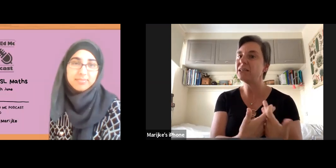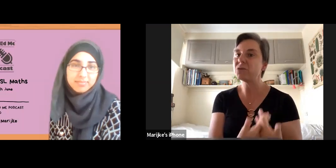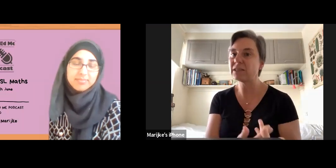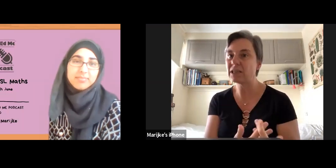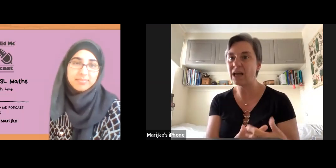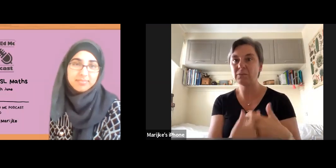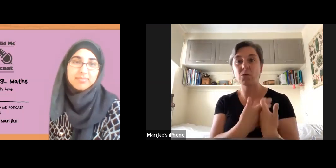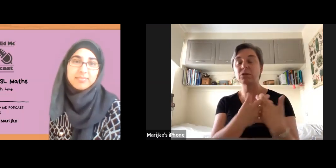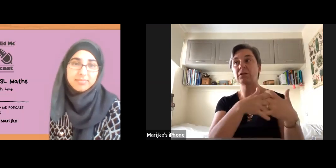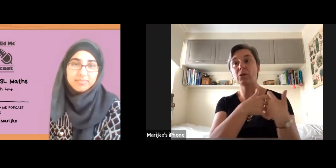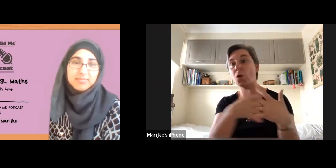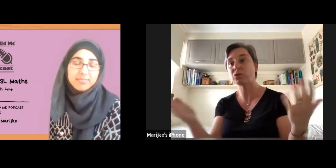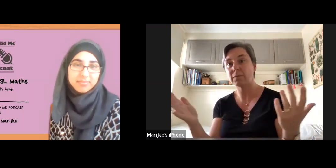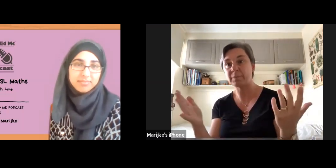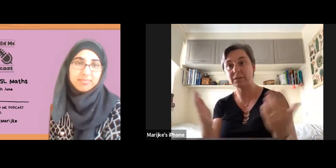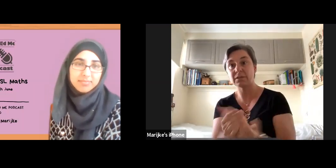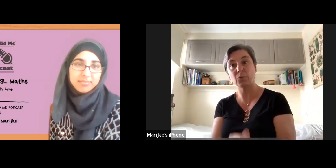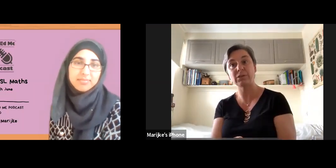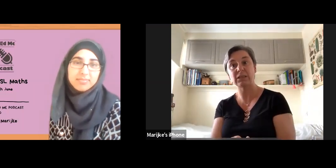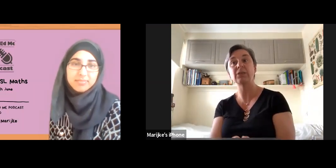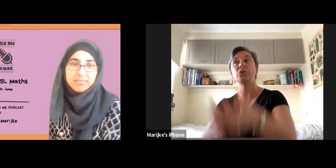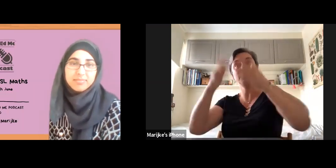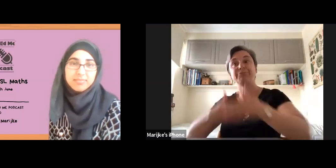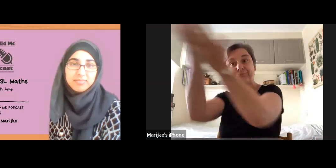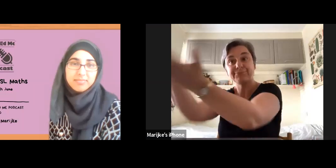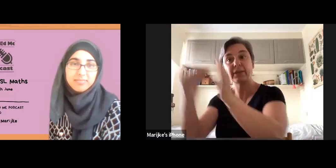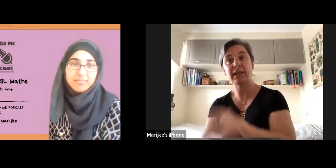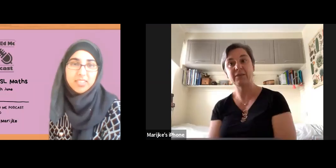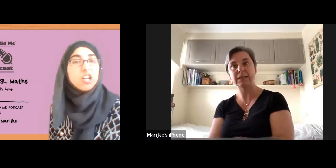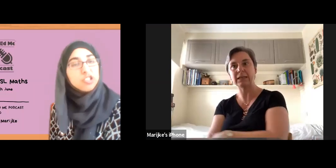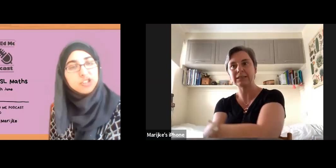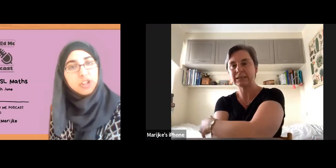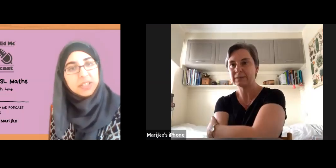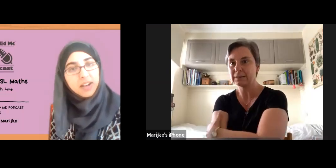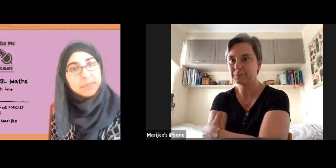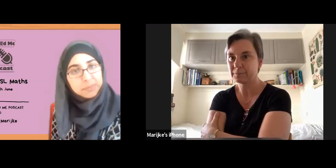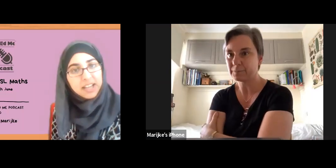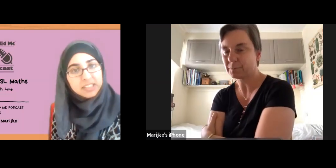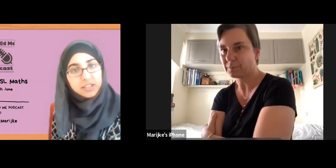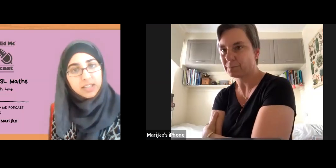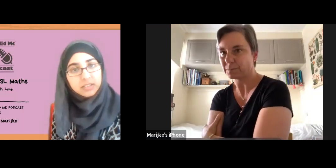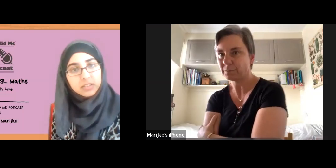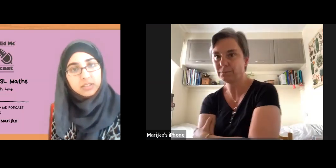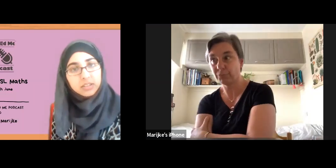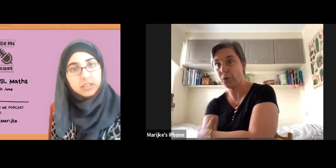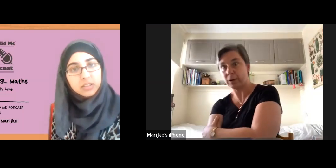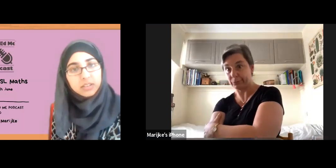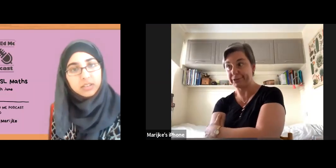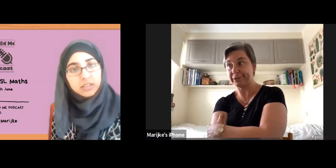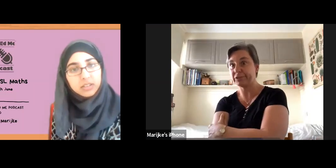at the time was on long-term absence. So what did they do? They gave me the classes. So did you become a supply teacher then? No, I was still a cover